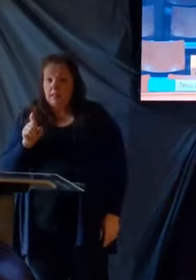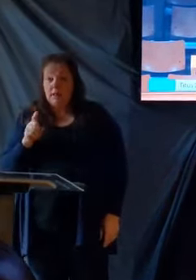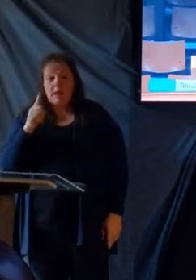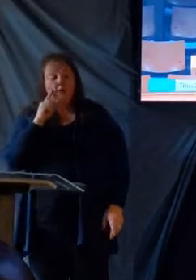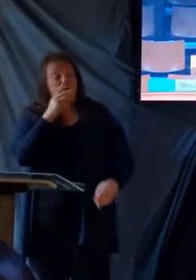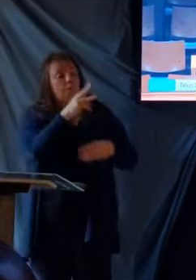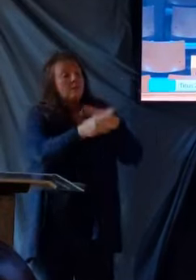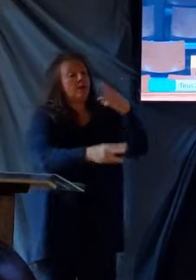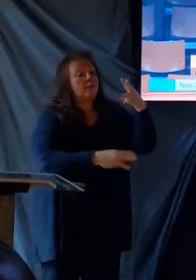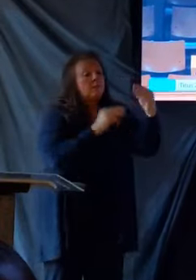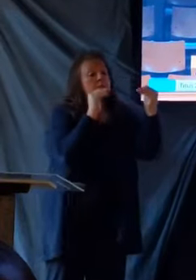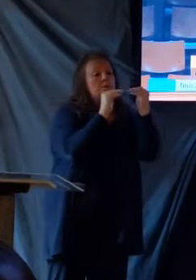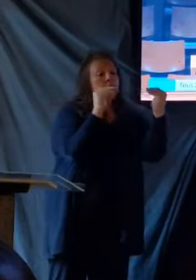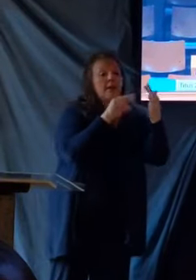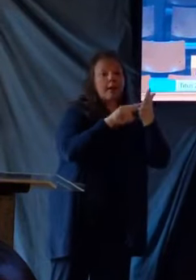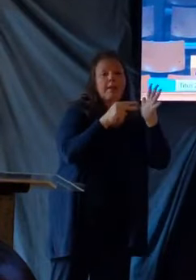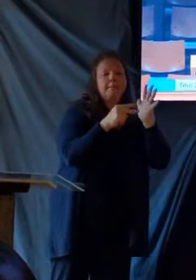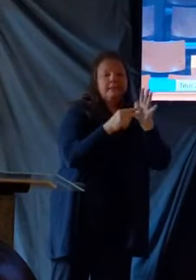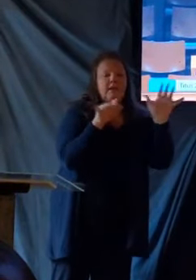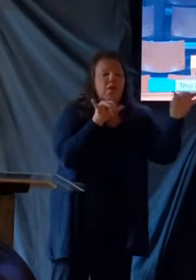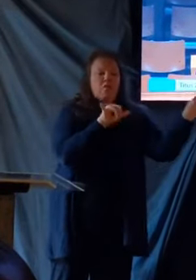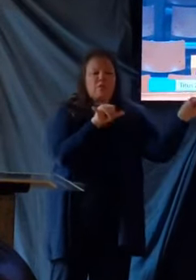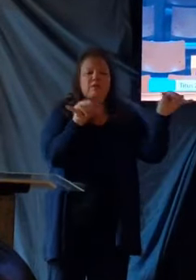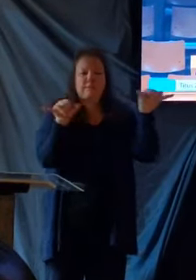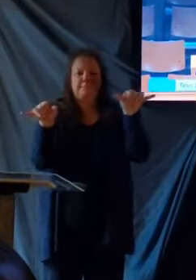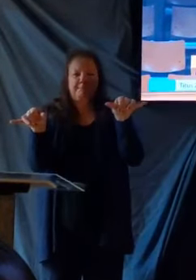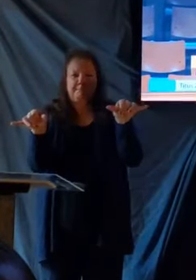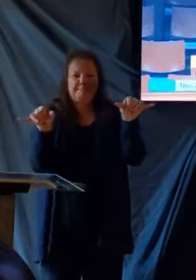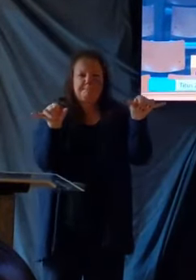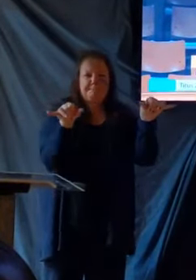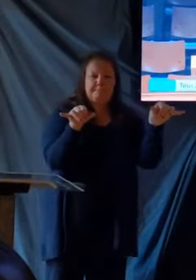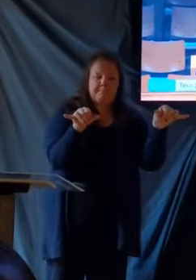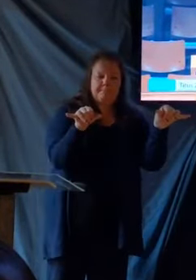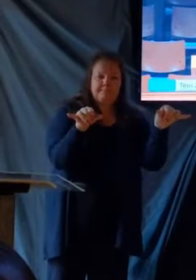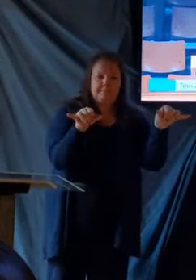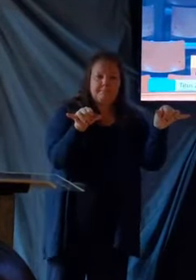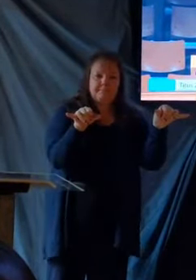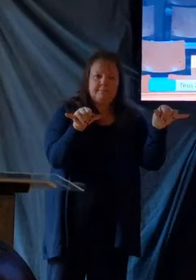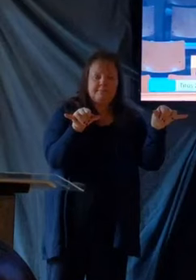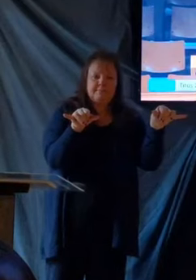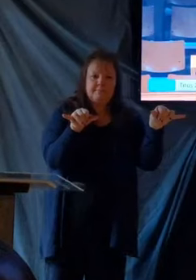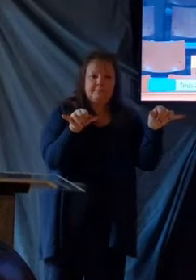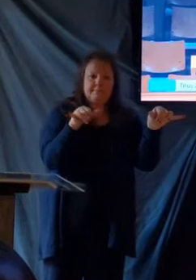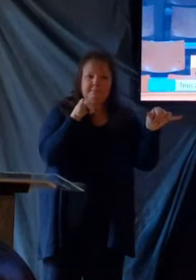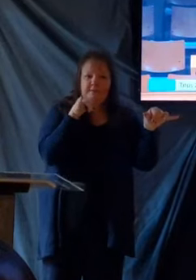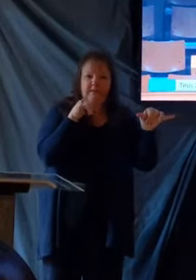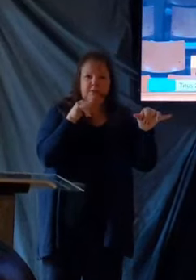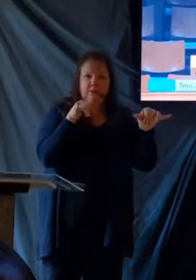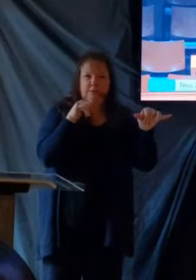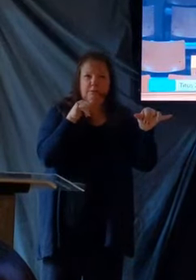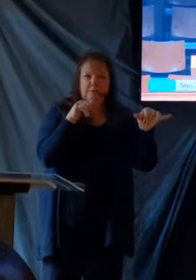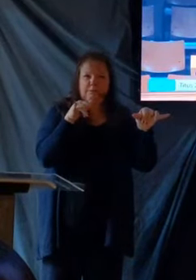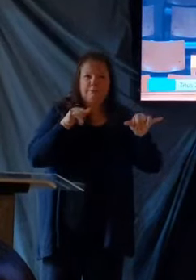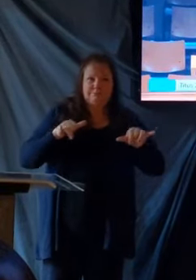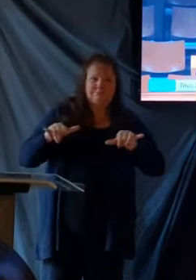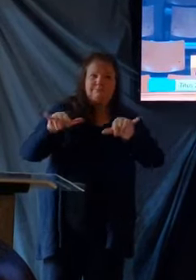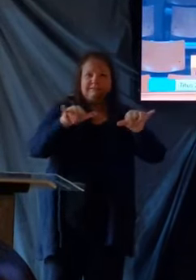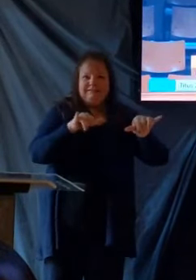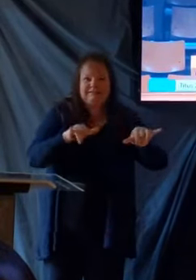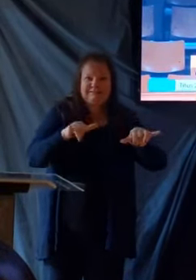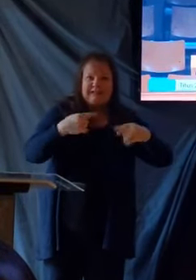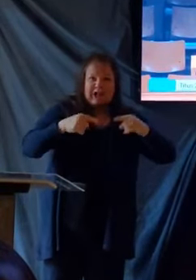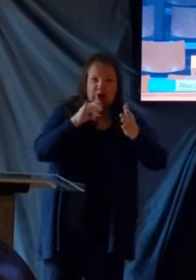for the world, equality means there is not. Although they don't fight that, argue that consistently.